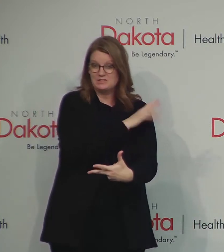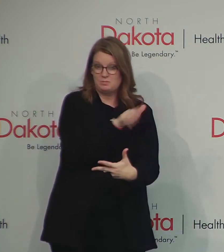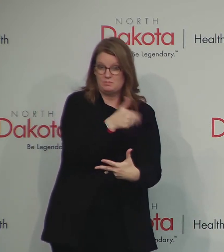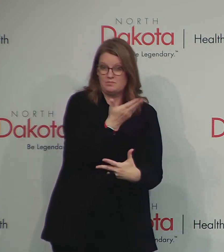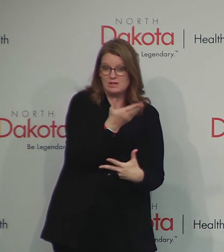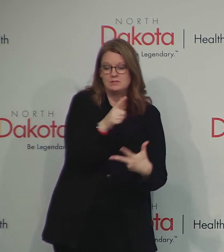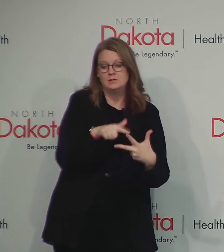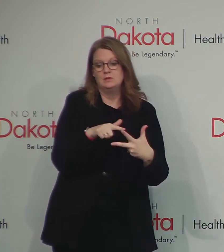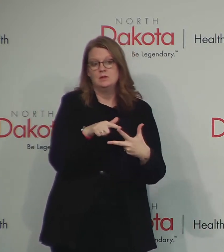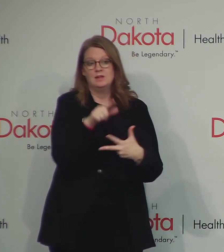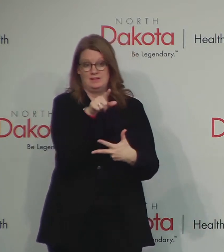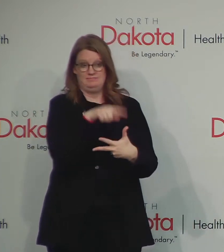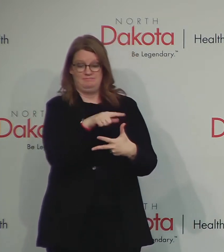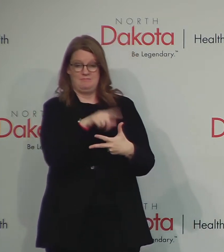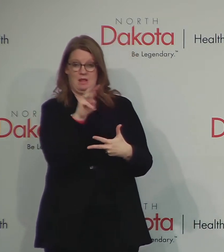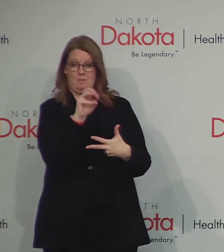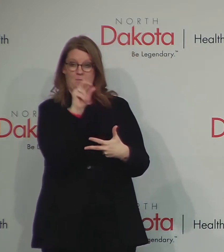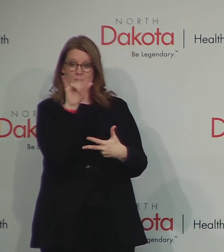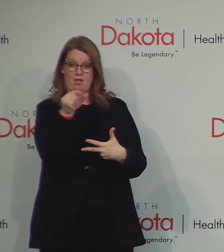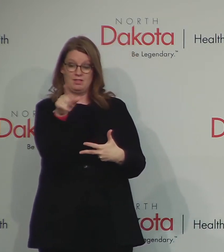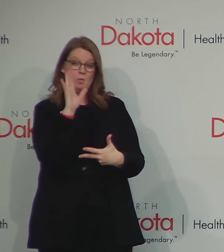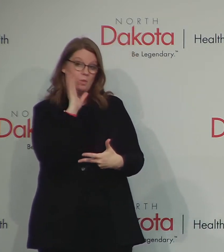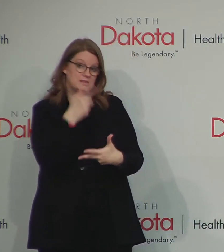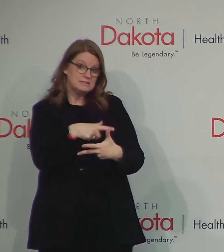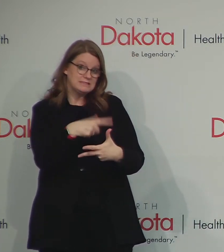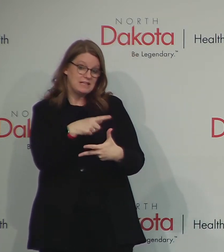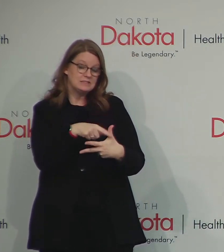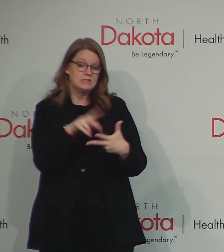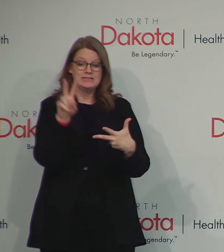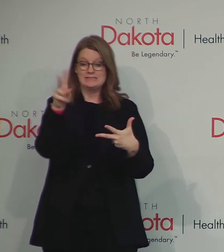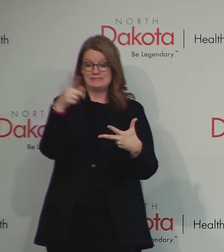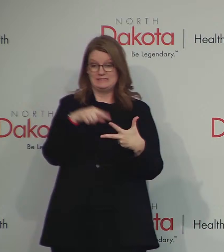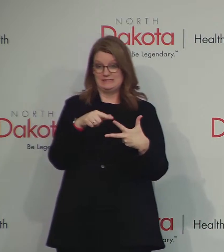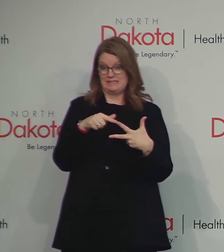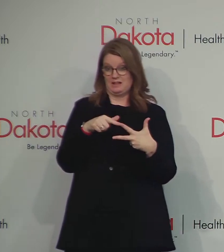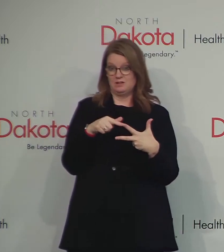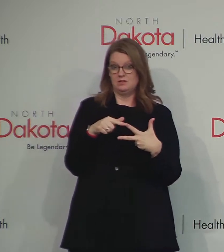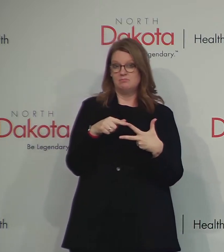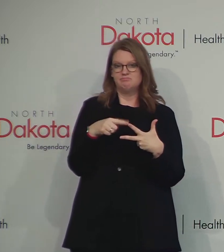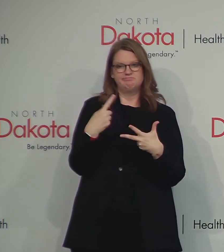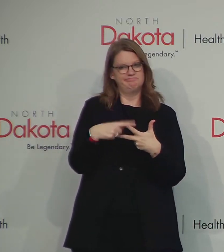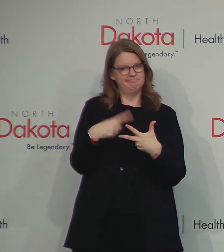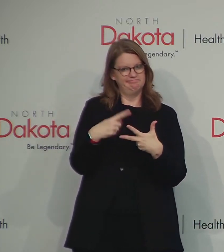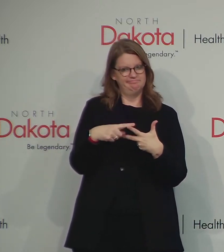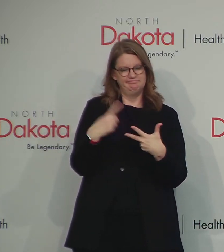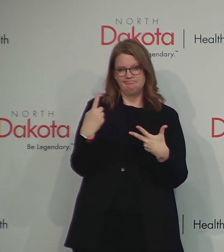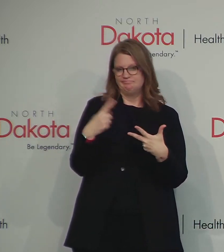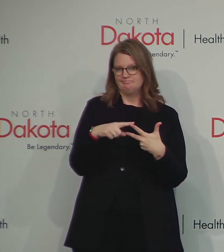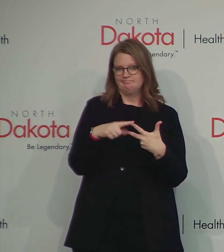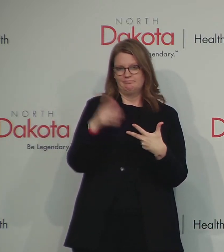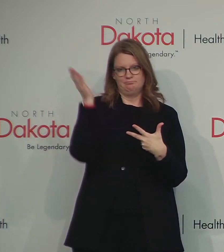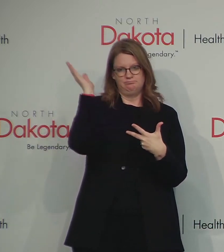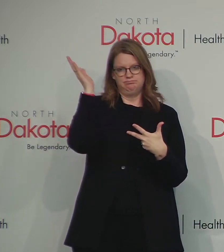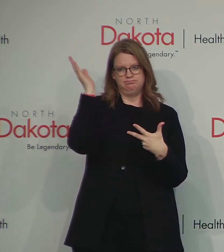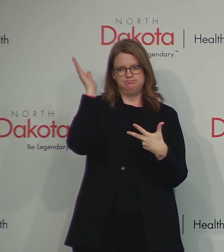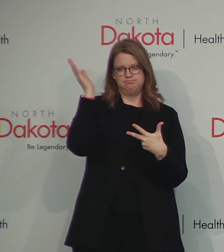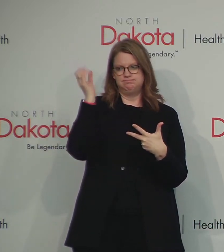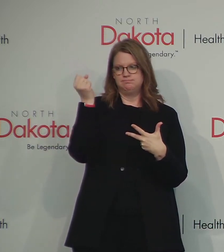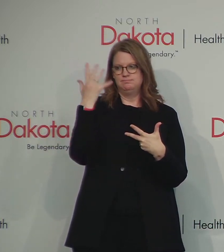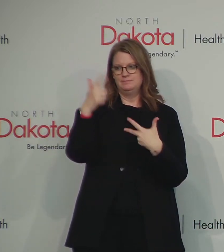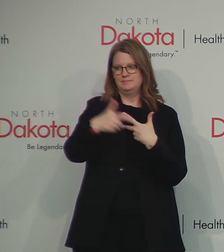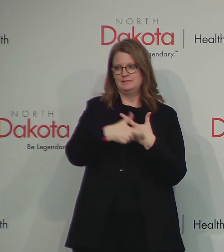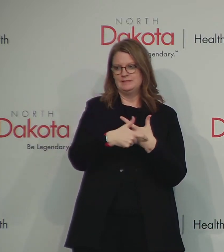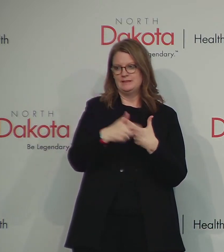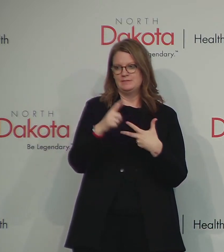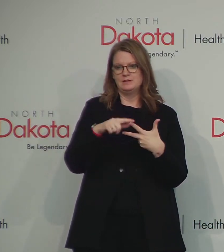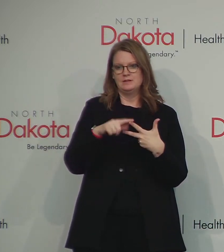delivery. Molly Hall will talk about that shortly. Second, which we've talked about from this podium and stage before, was